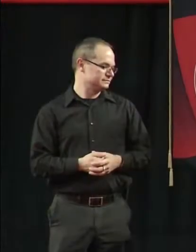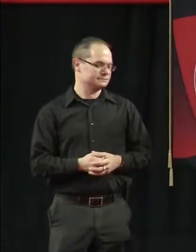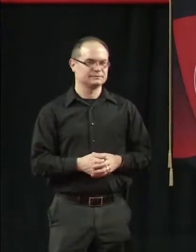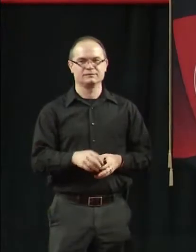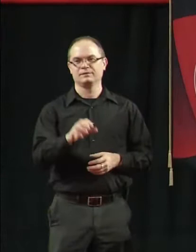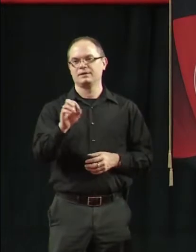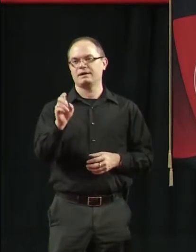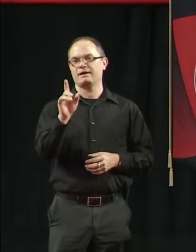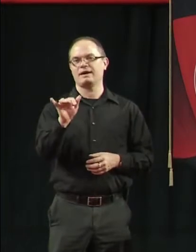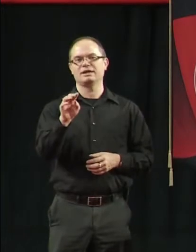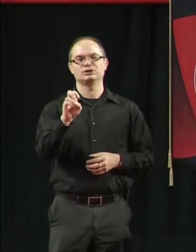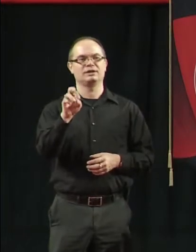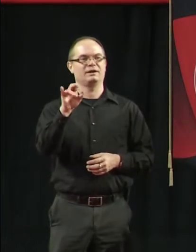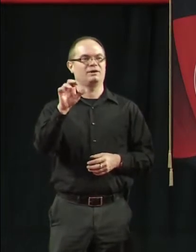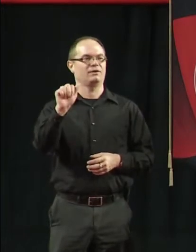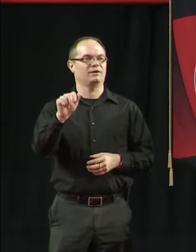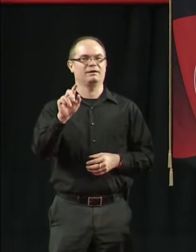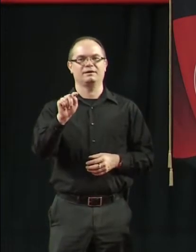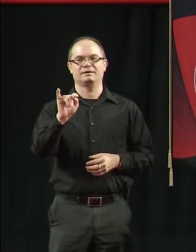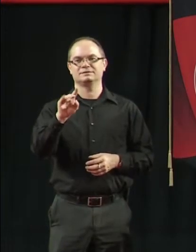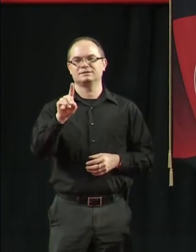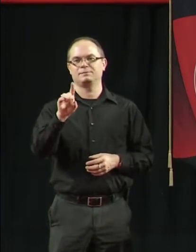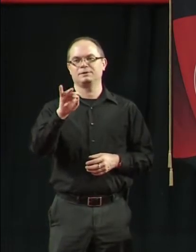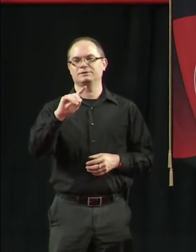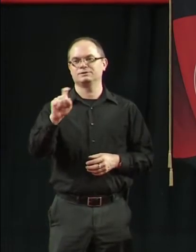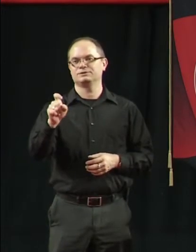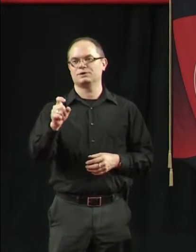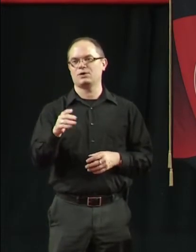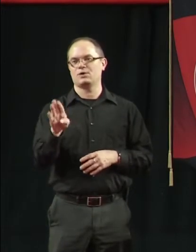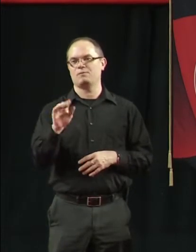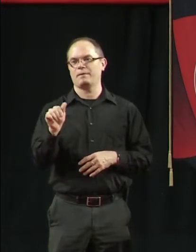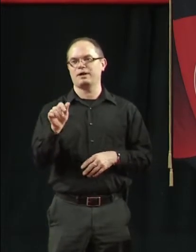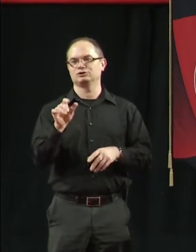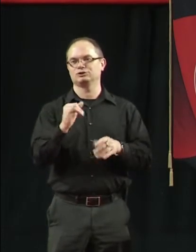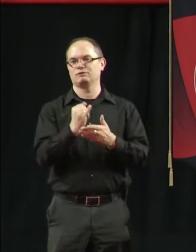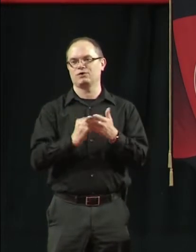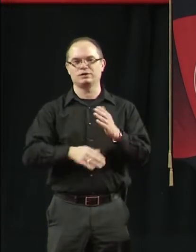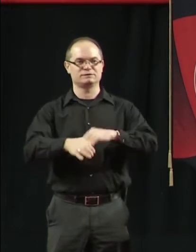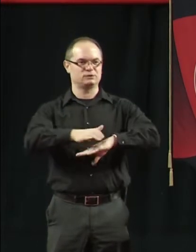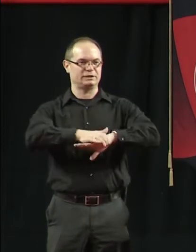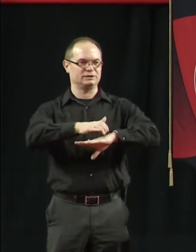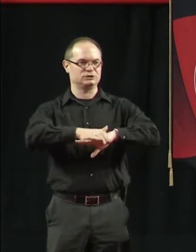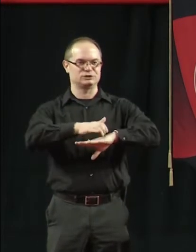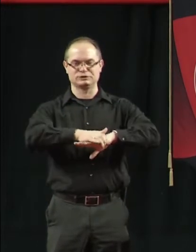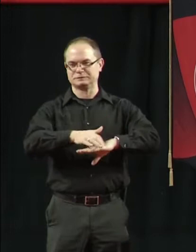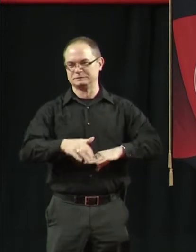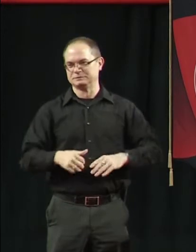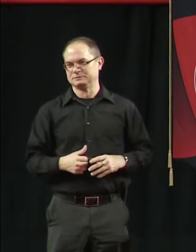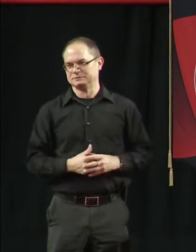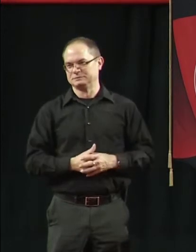Miss Ashley Erica Thibodeau, Bachelors of Arts in English.